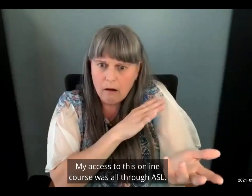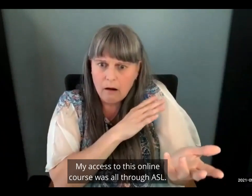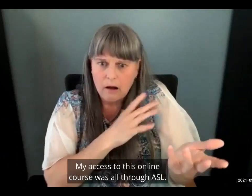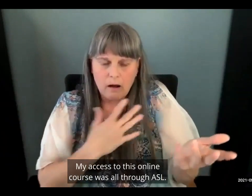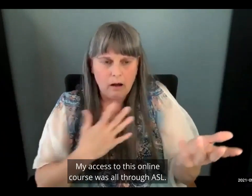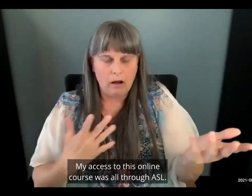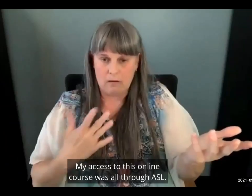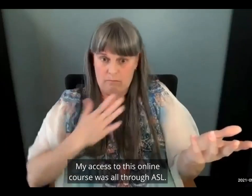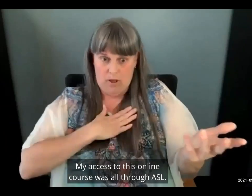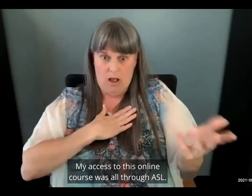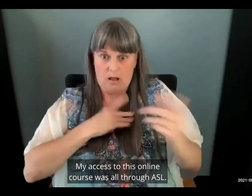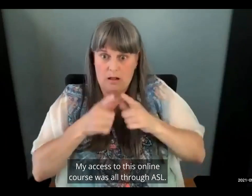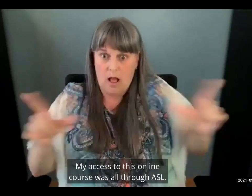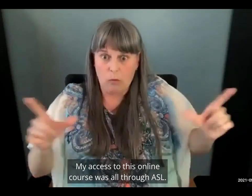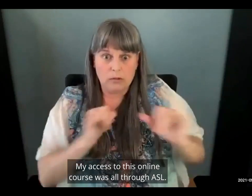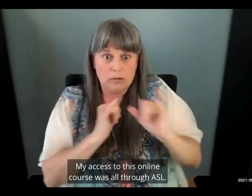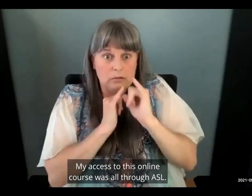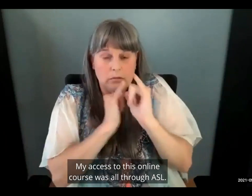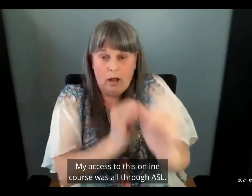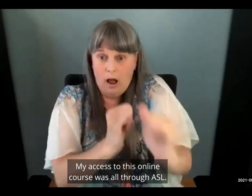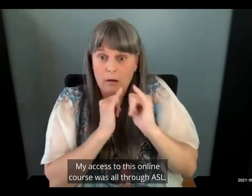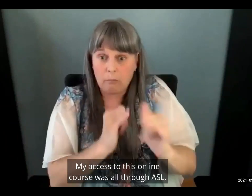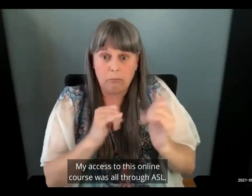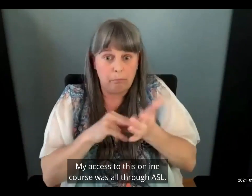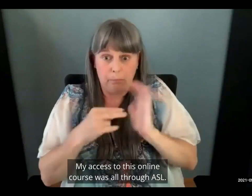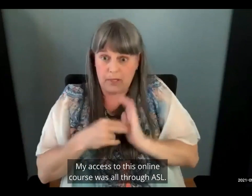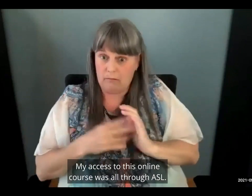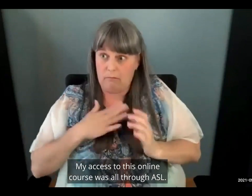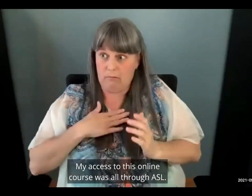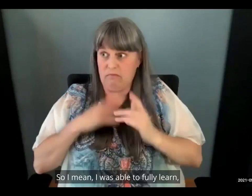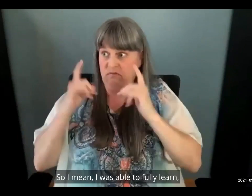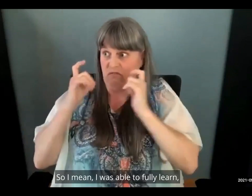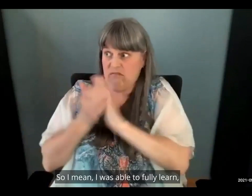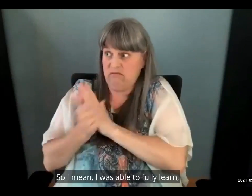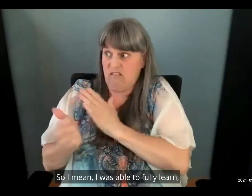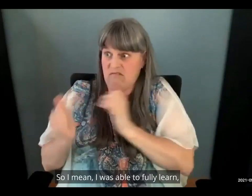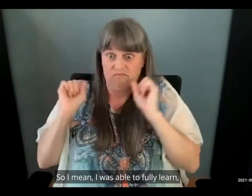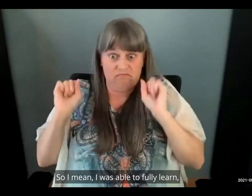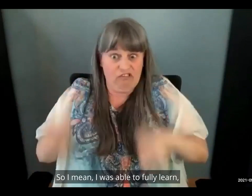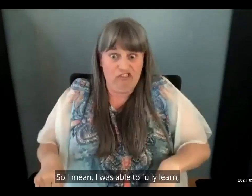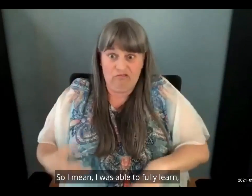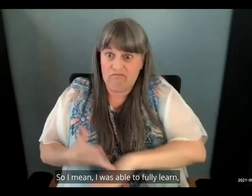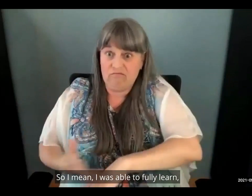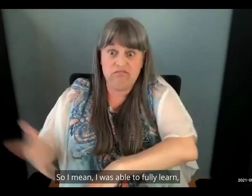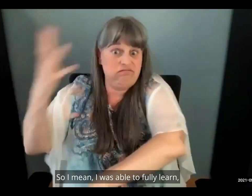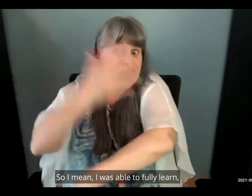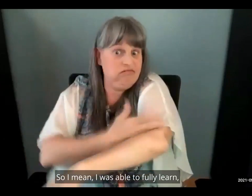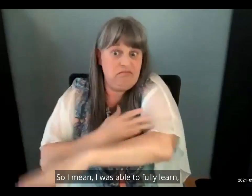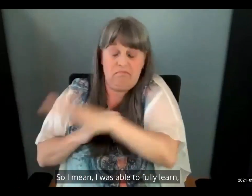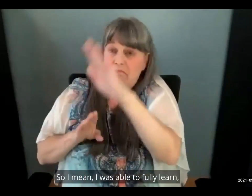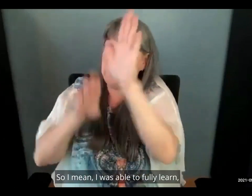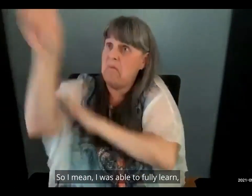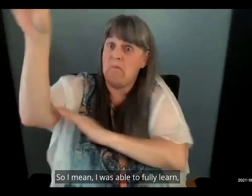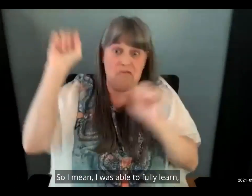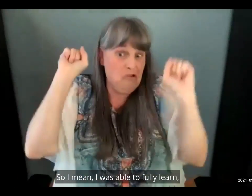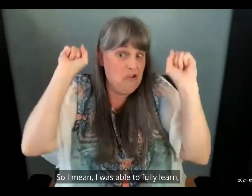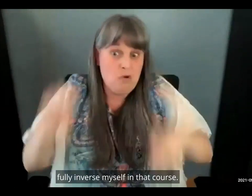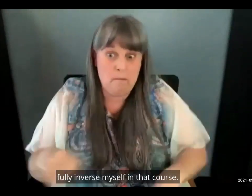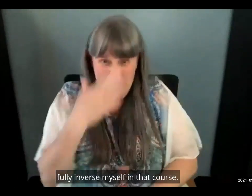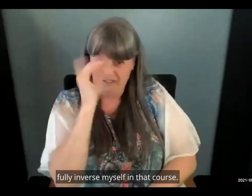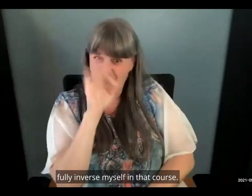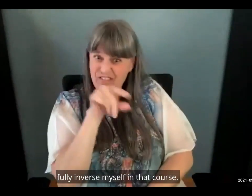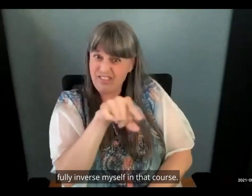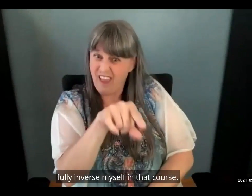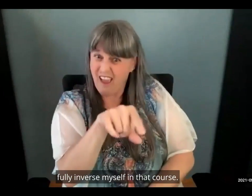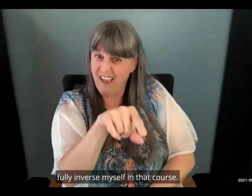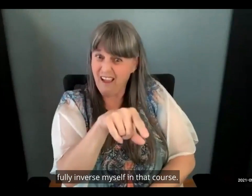My access to this online course was all through ASL. So, I mean, I was able to fully learn,